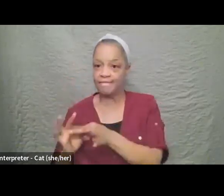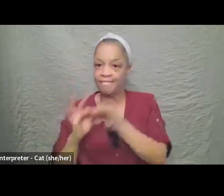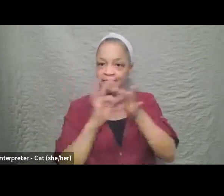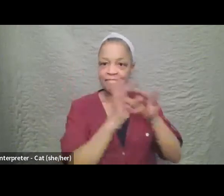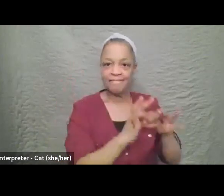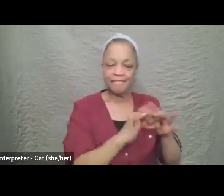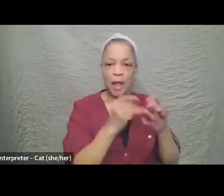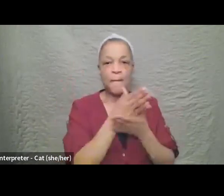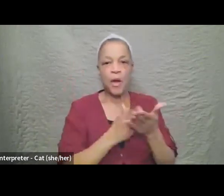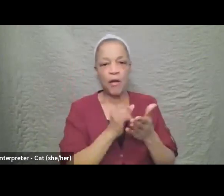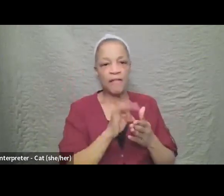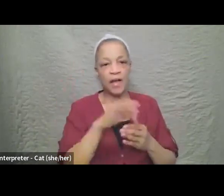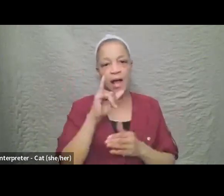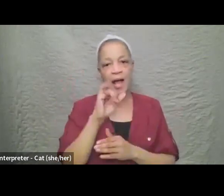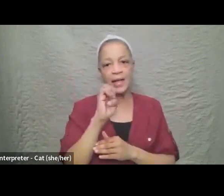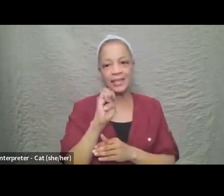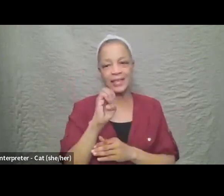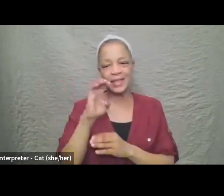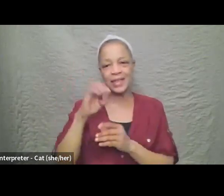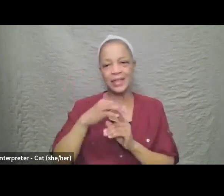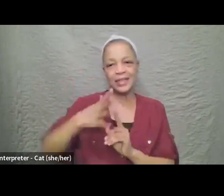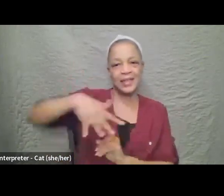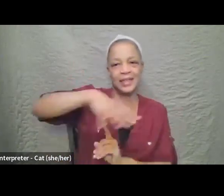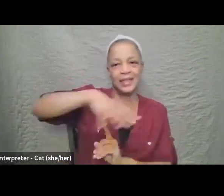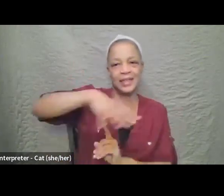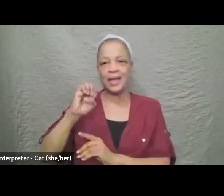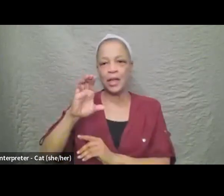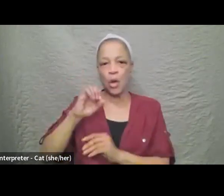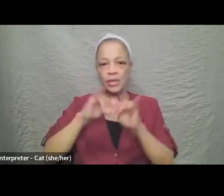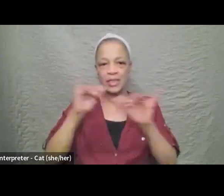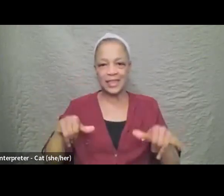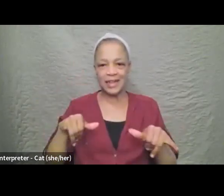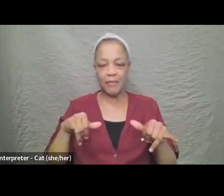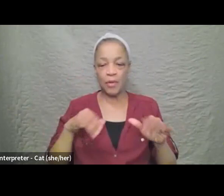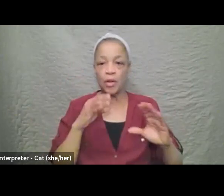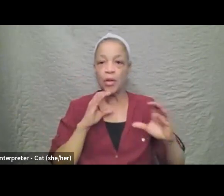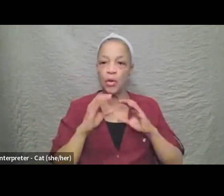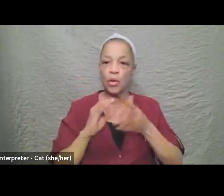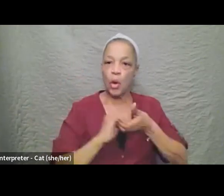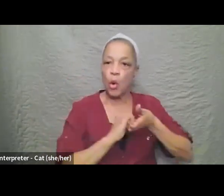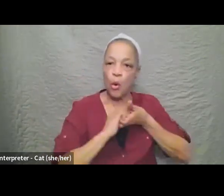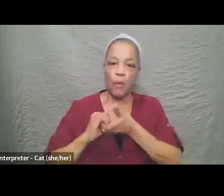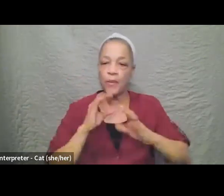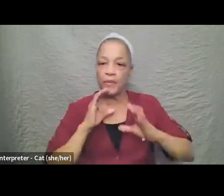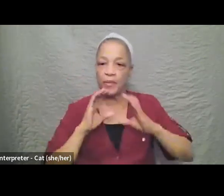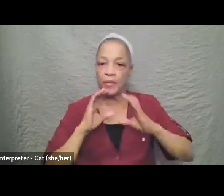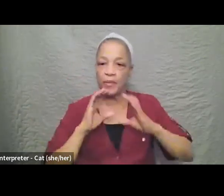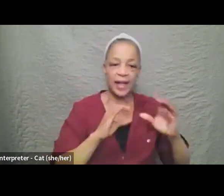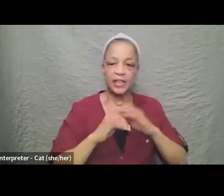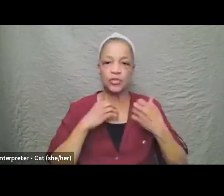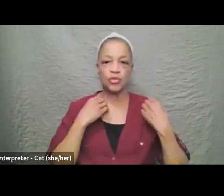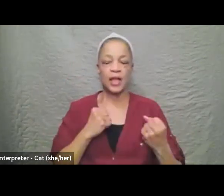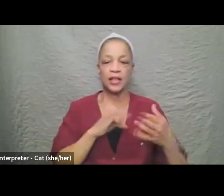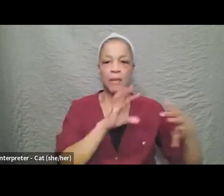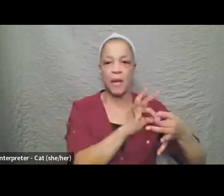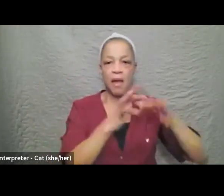of the ISE ecosystem that cooperatively communicates to strengthen the bond among us,